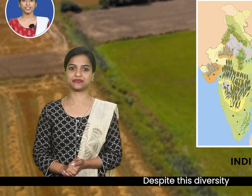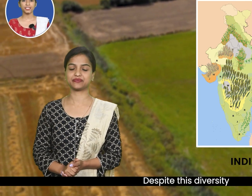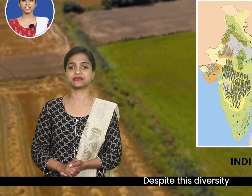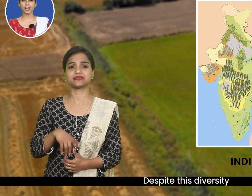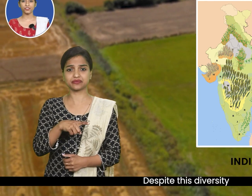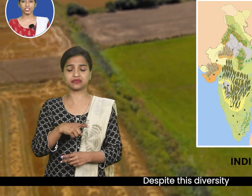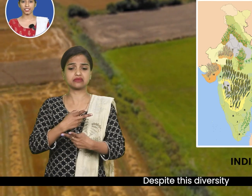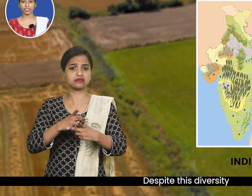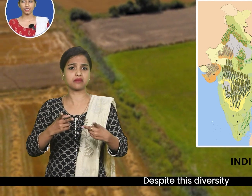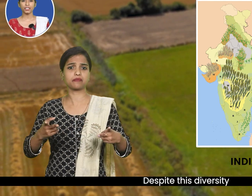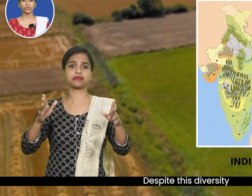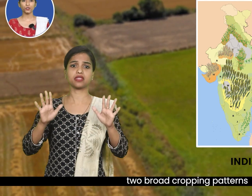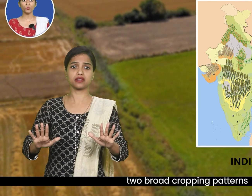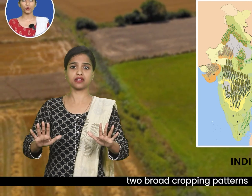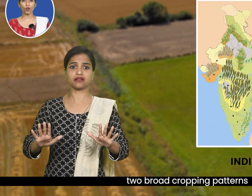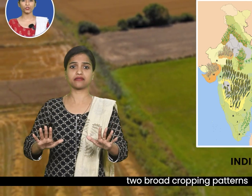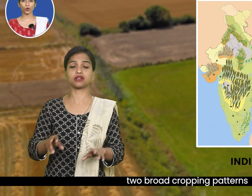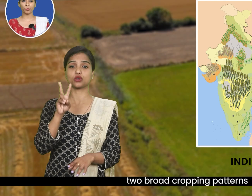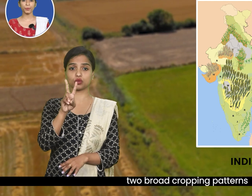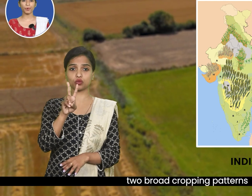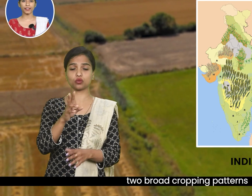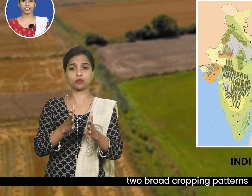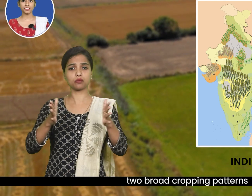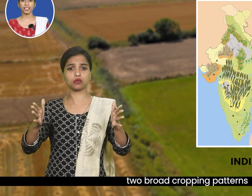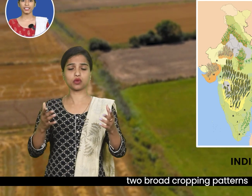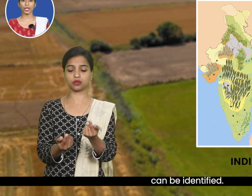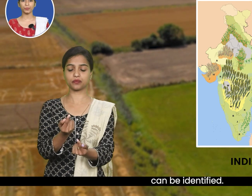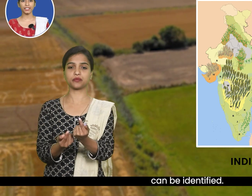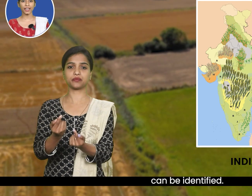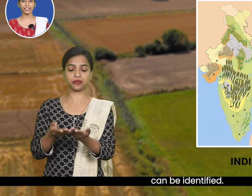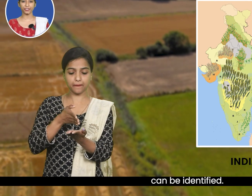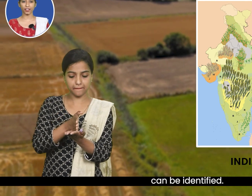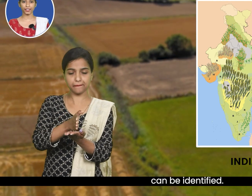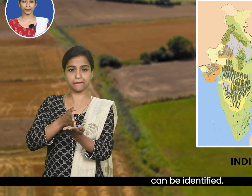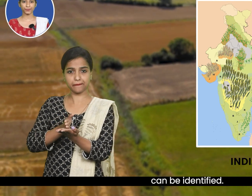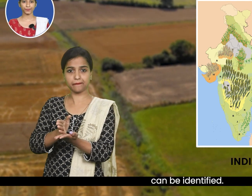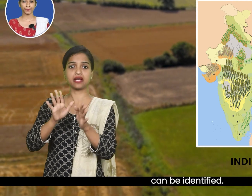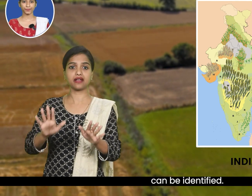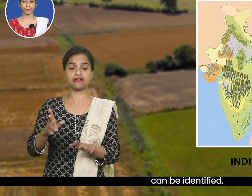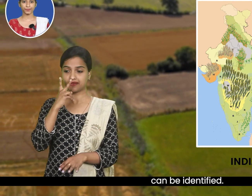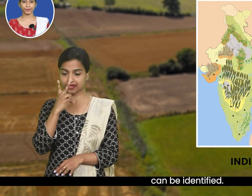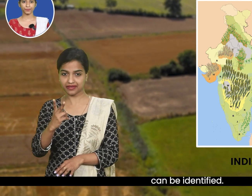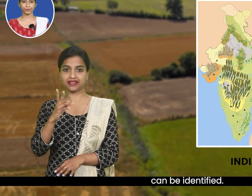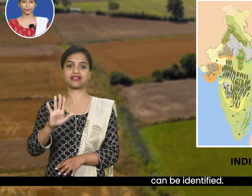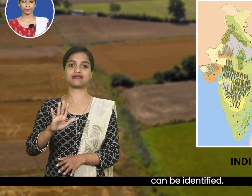Despite this diversity, two broad cropping patterns can be identified.